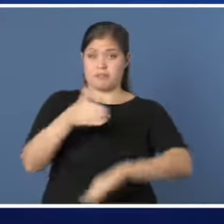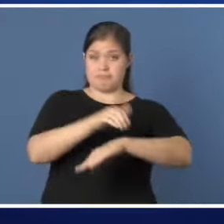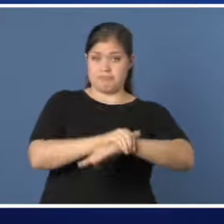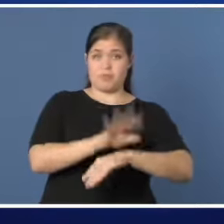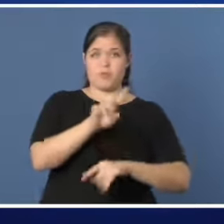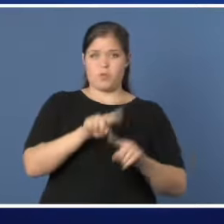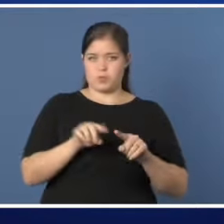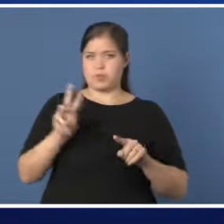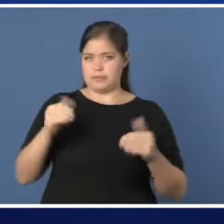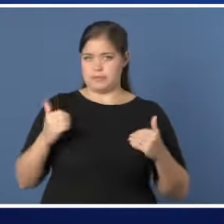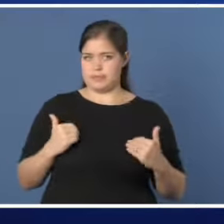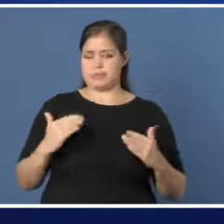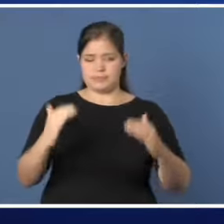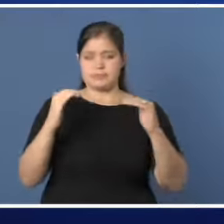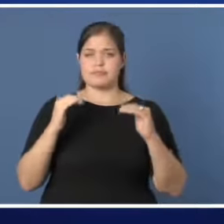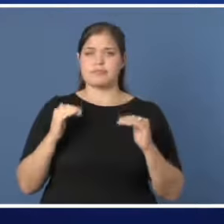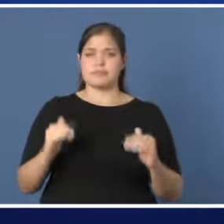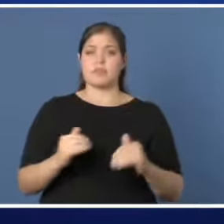4 to 6,